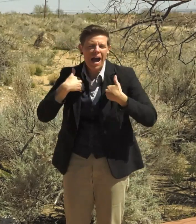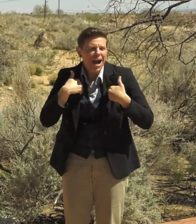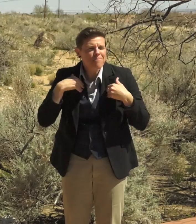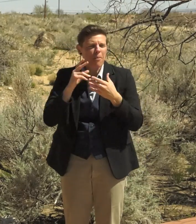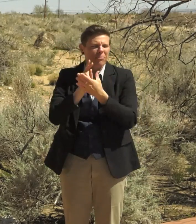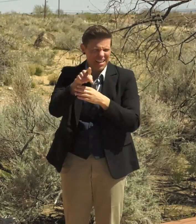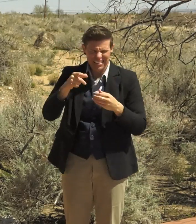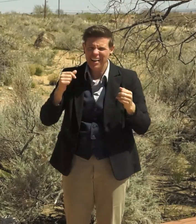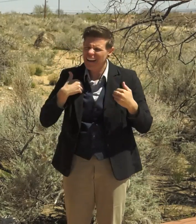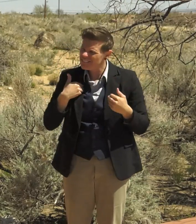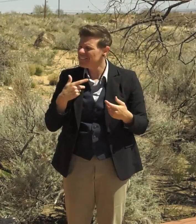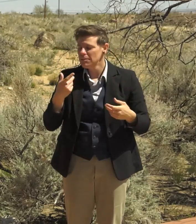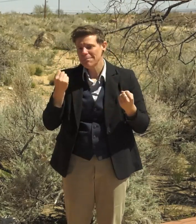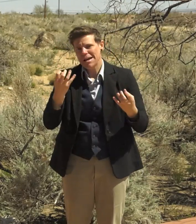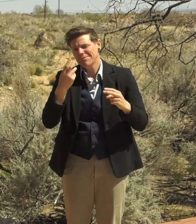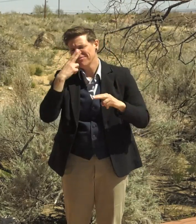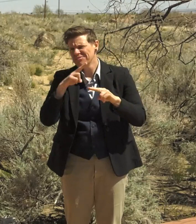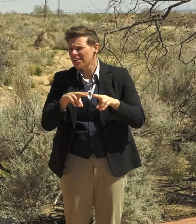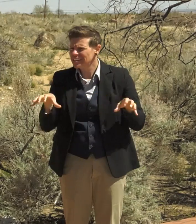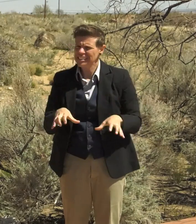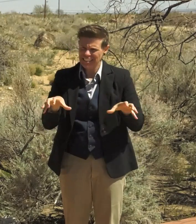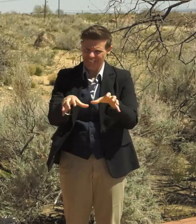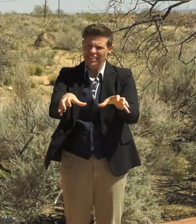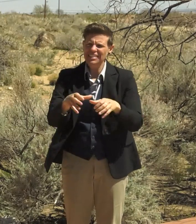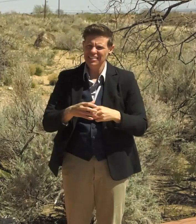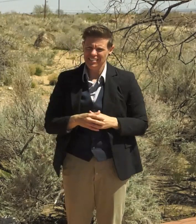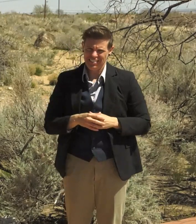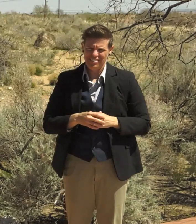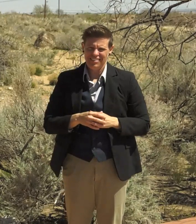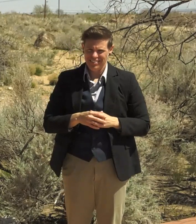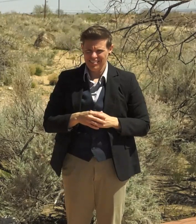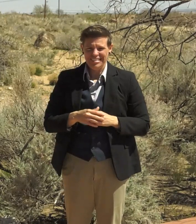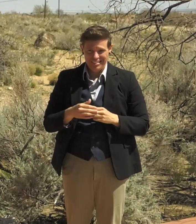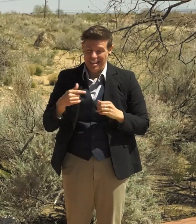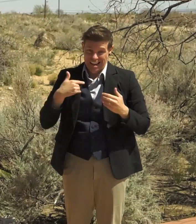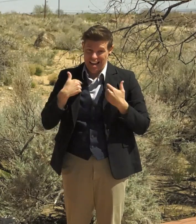science is a great, wonderful thing to do. But